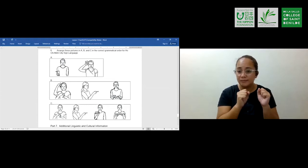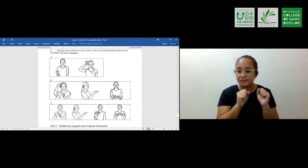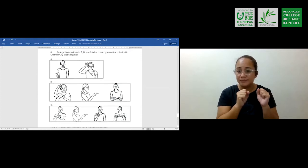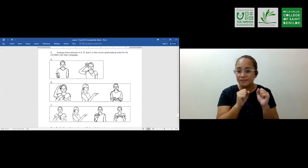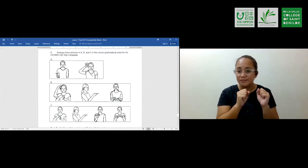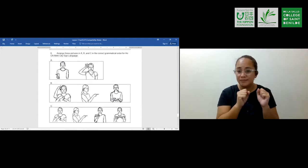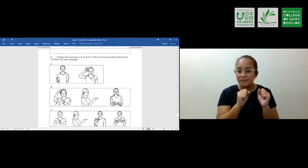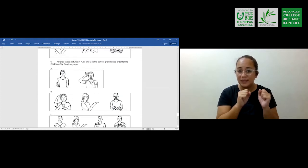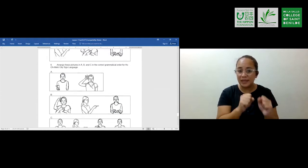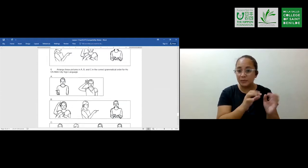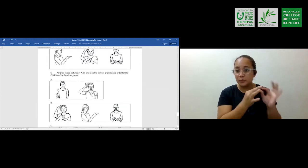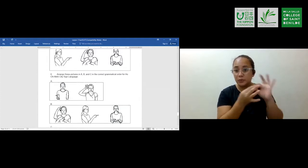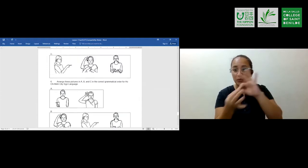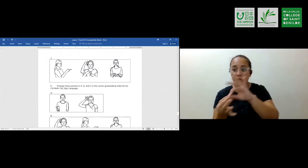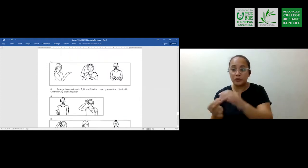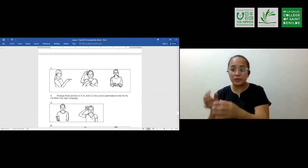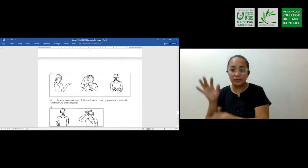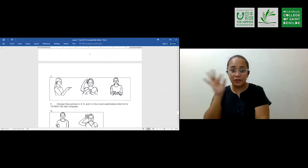Filipino Sign Language. Now,